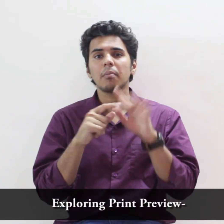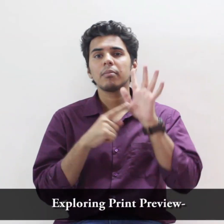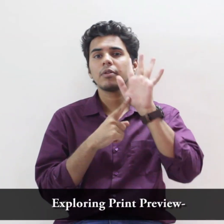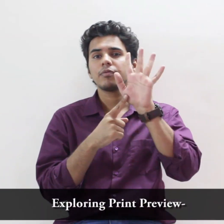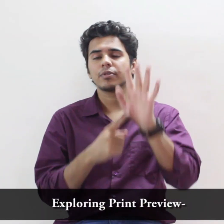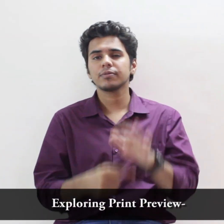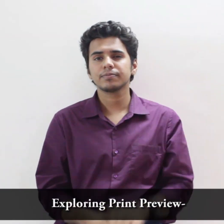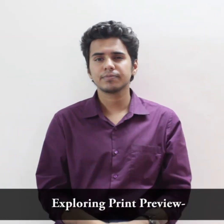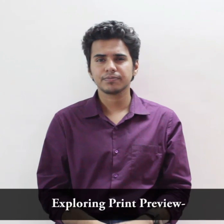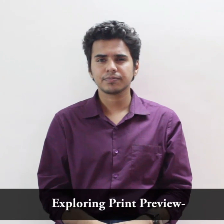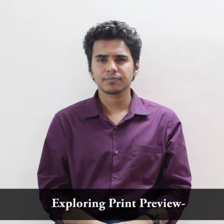Exploring Print Preview.